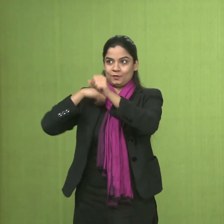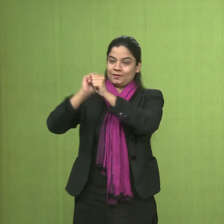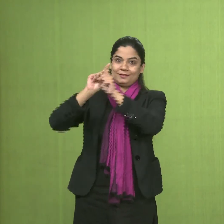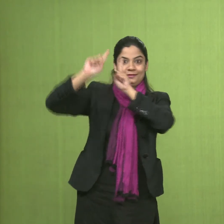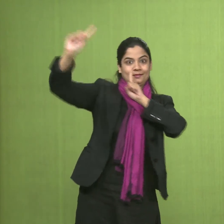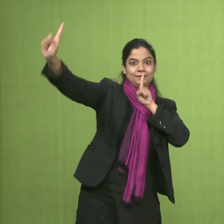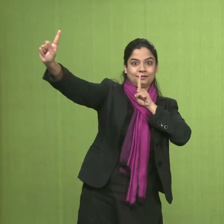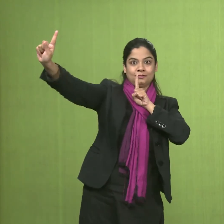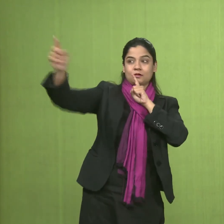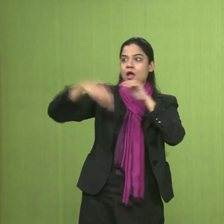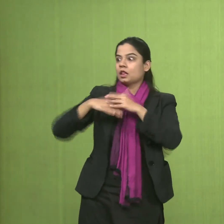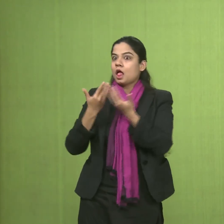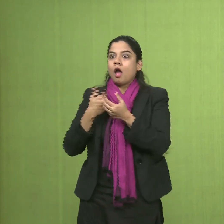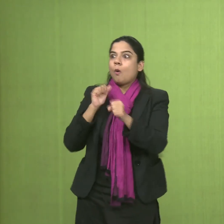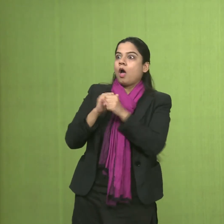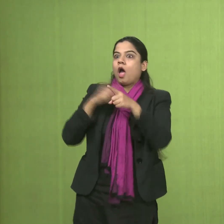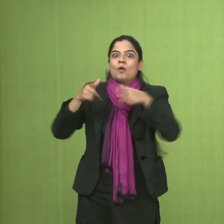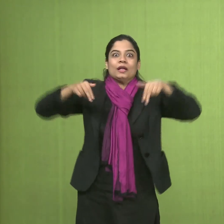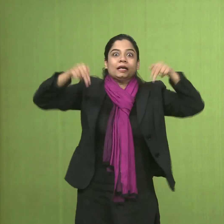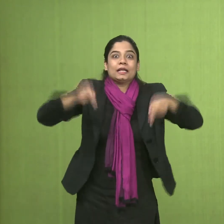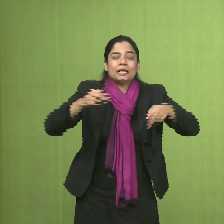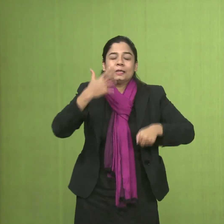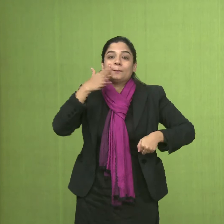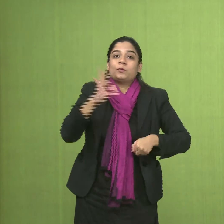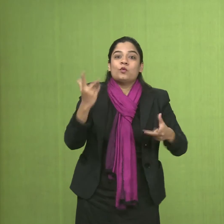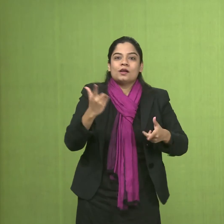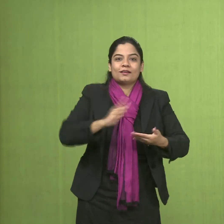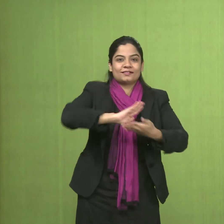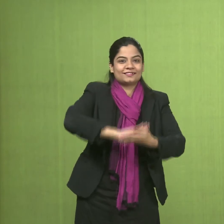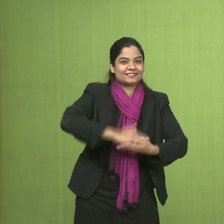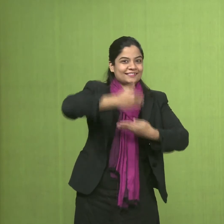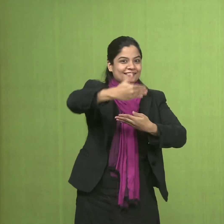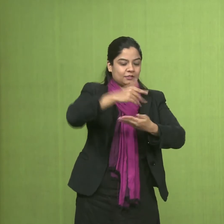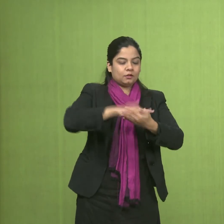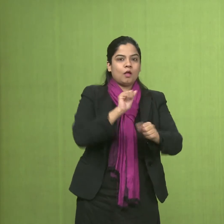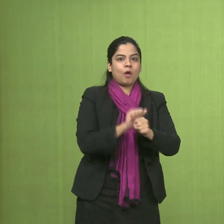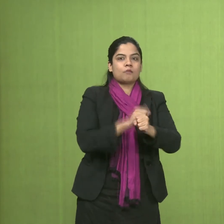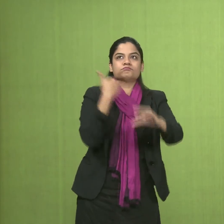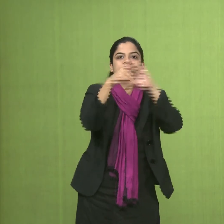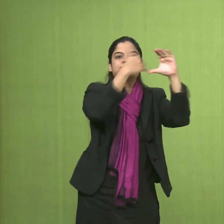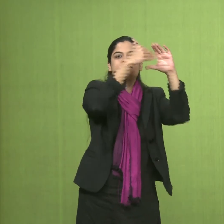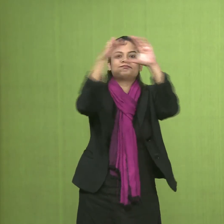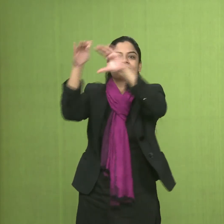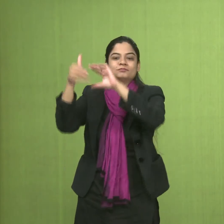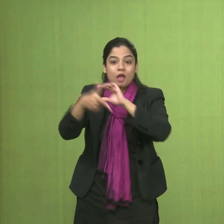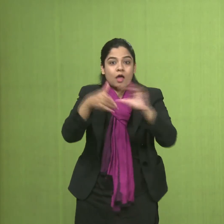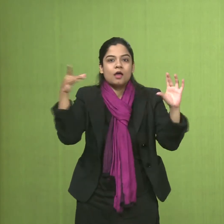example, if we are at a workplace and we need something really important at workplace, what is it? Laptop, to